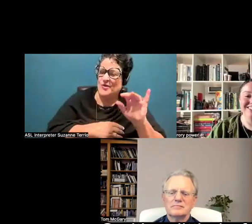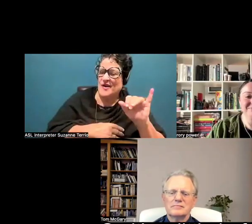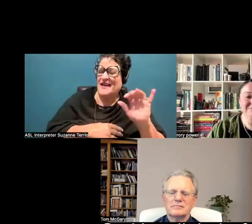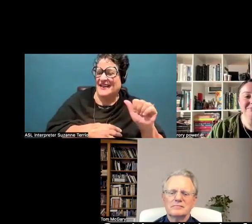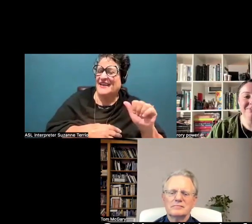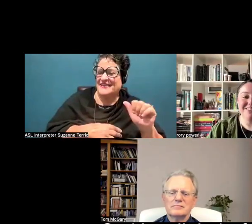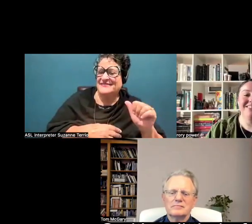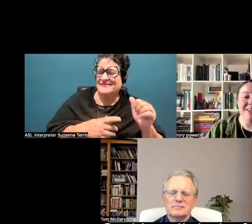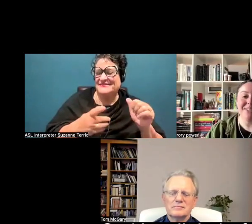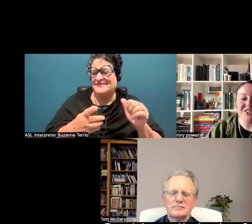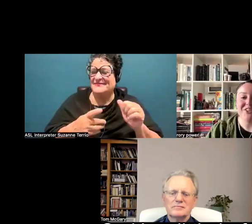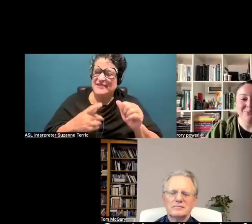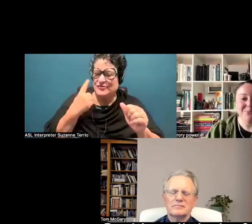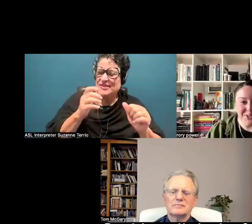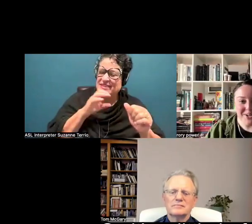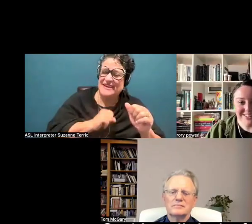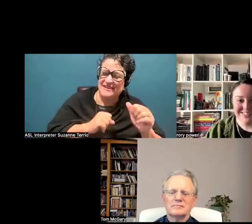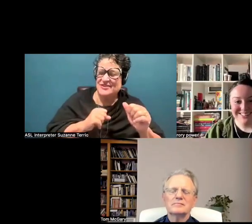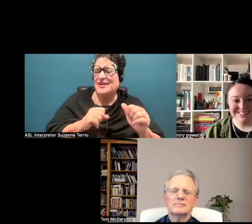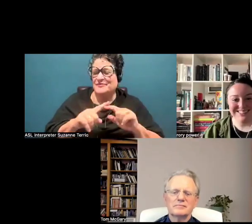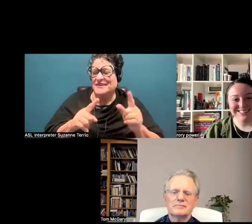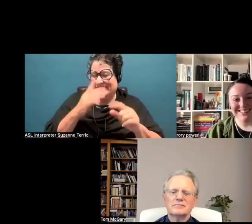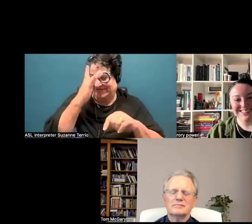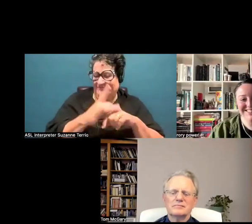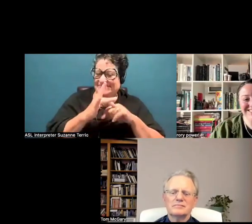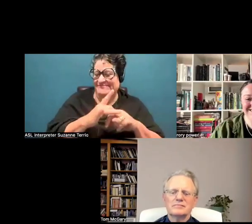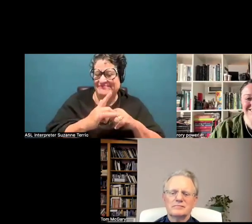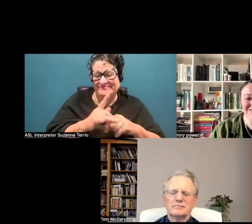but the obsession was real.